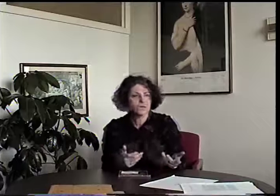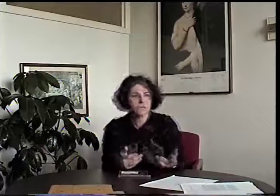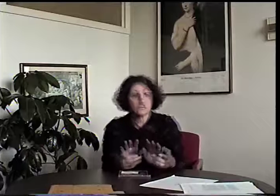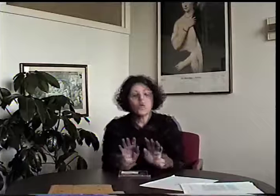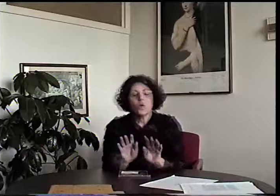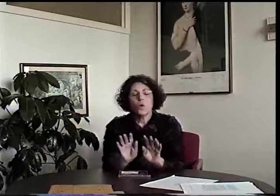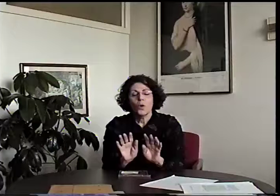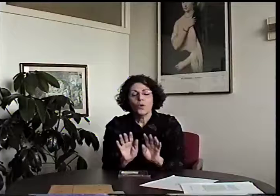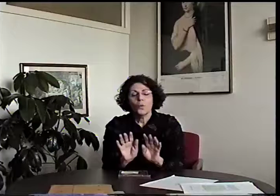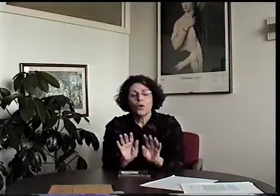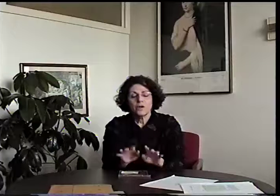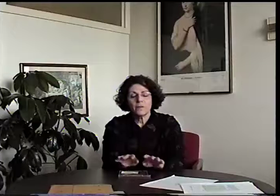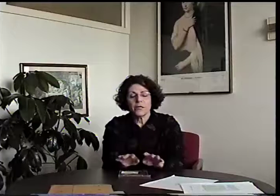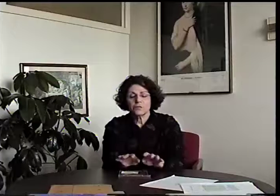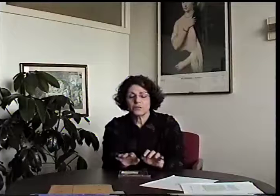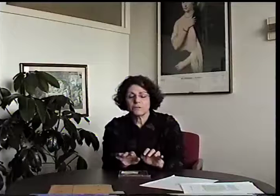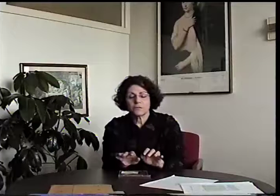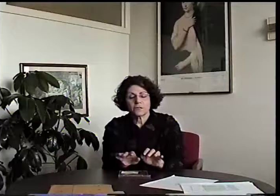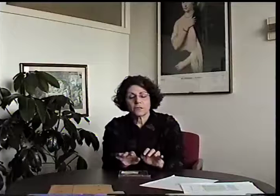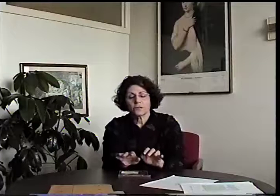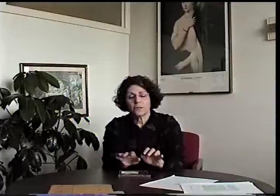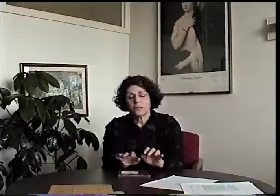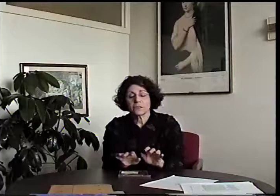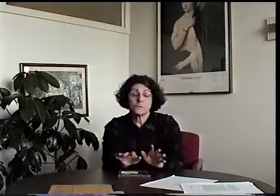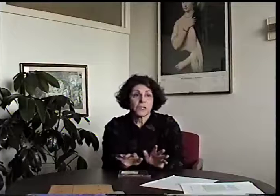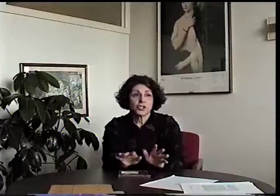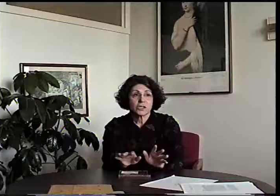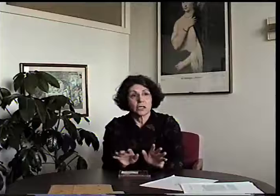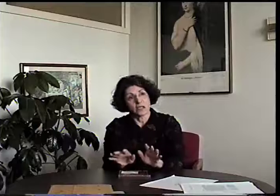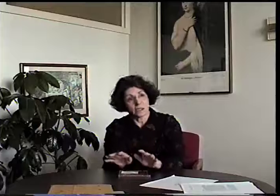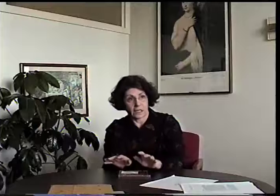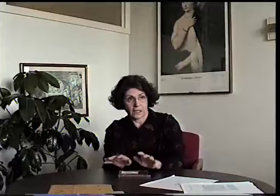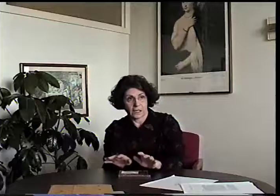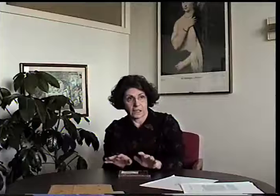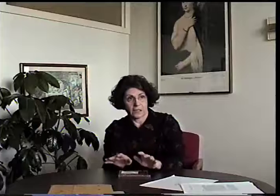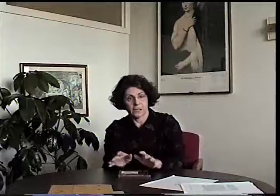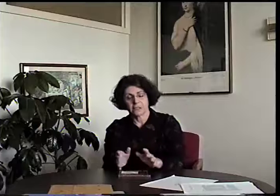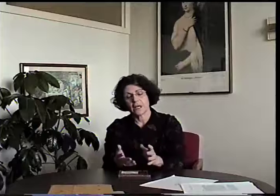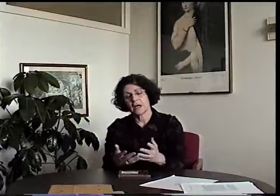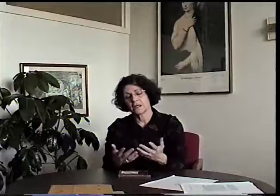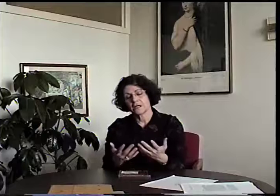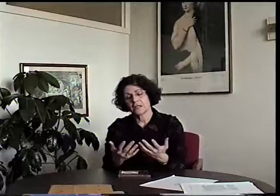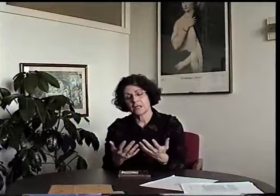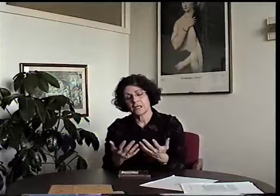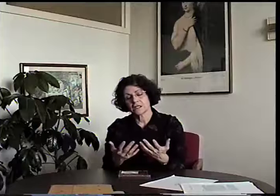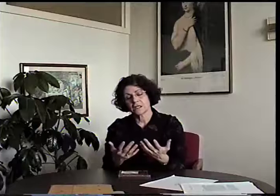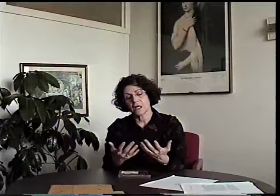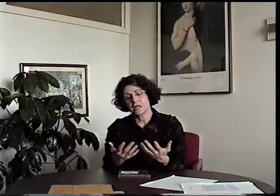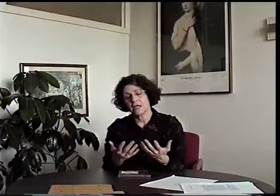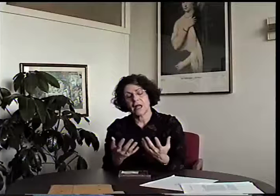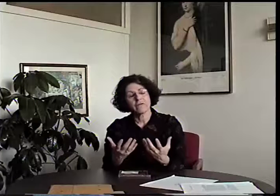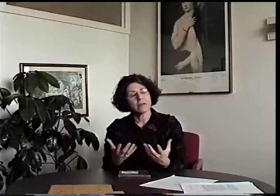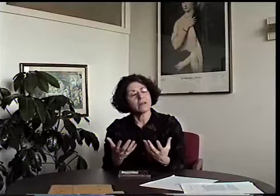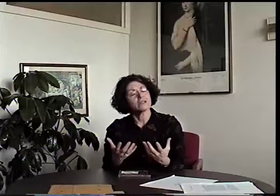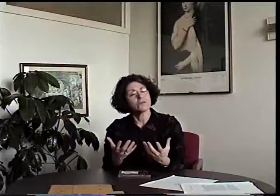swing. One of the major differences between speech and signing is that in signing, everything is